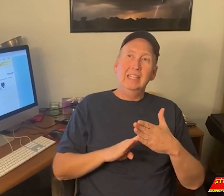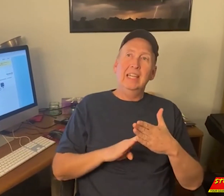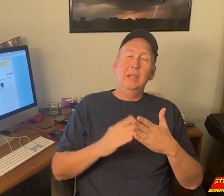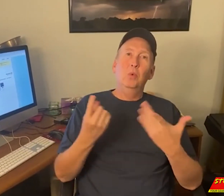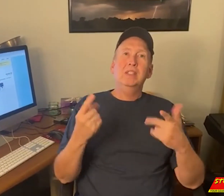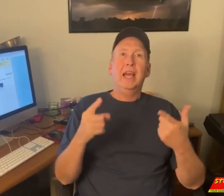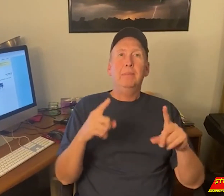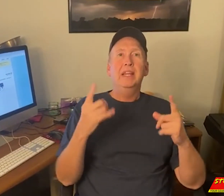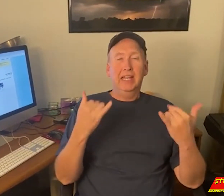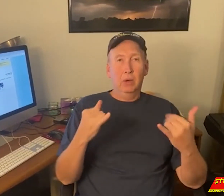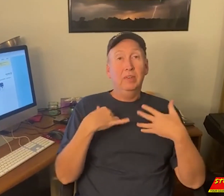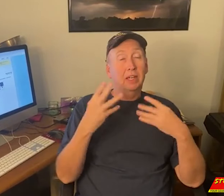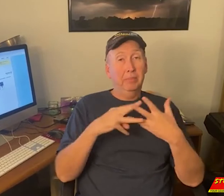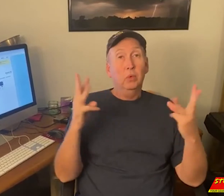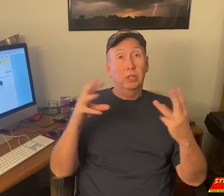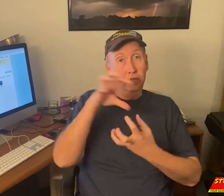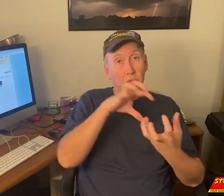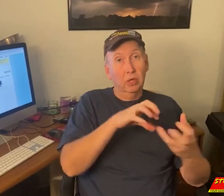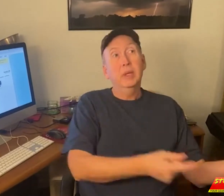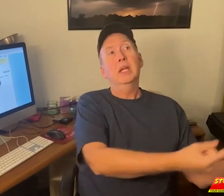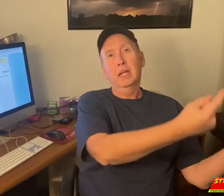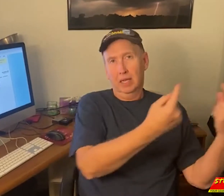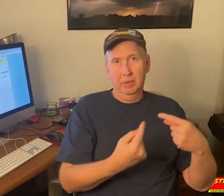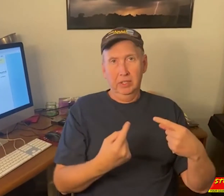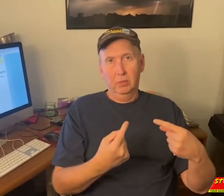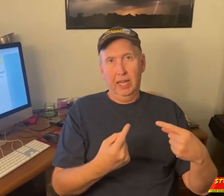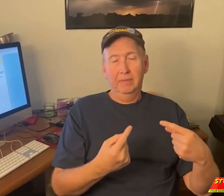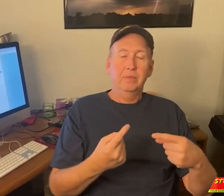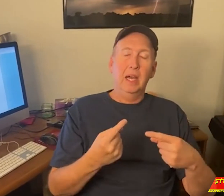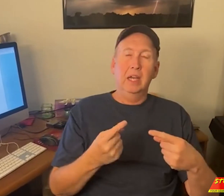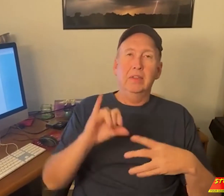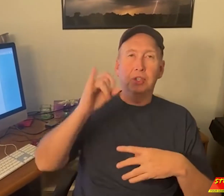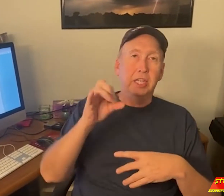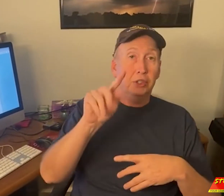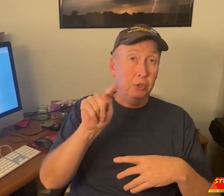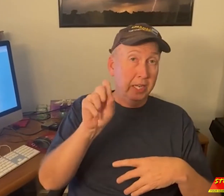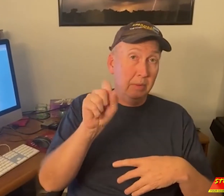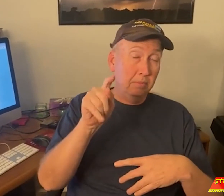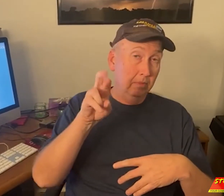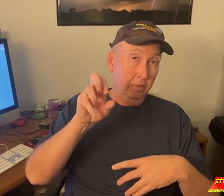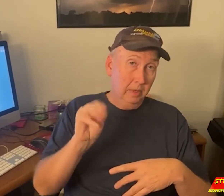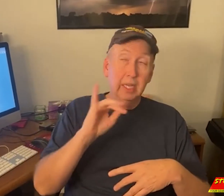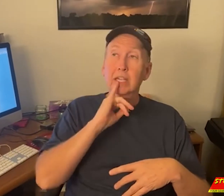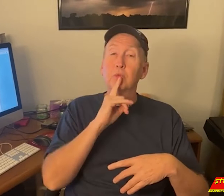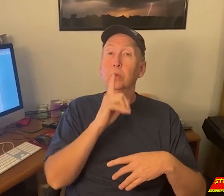Basically, what's happening now, we've got a big winter storm coming this way. The jet stream is